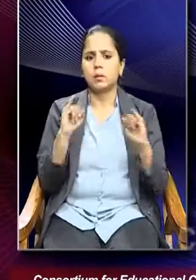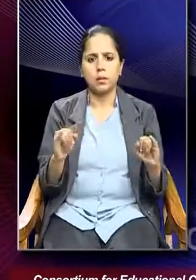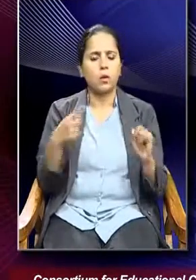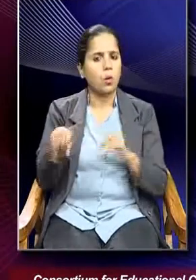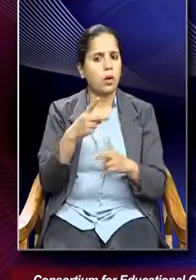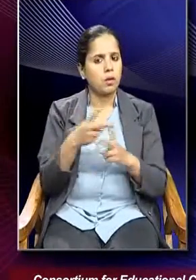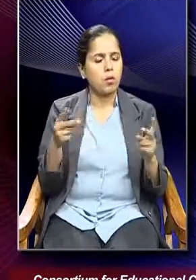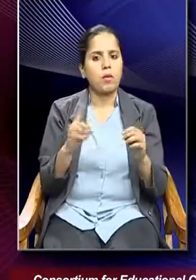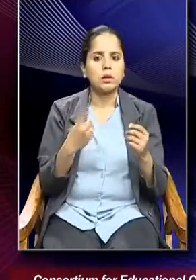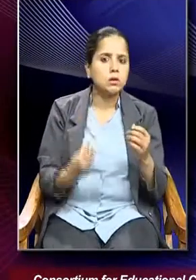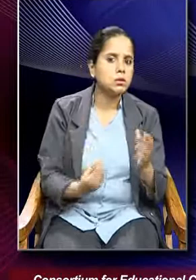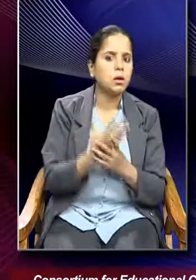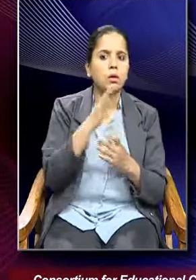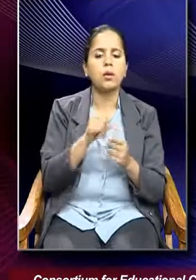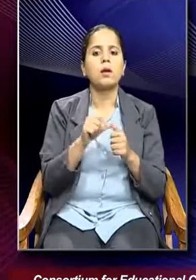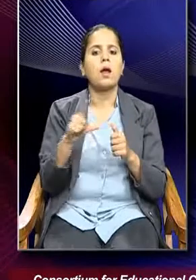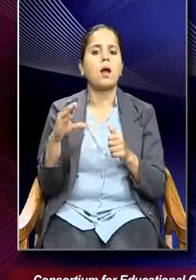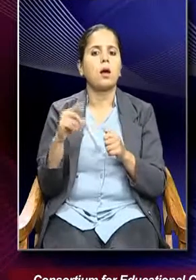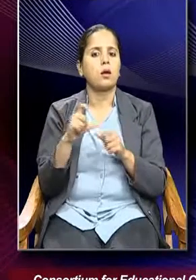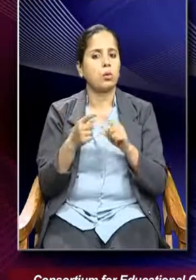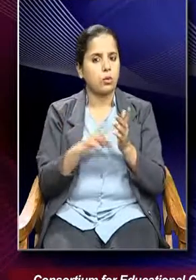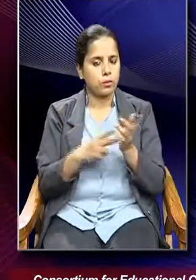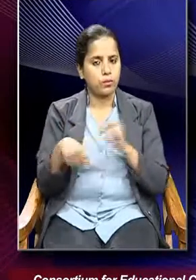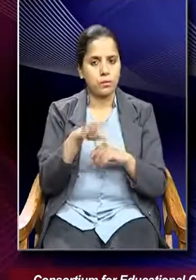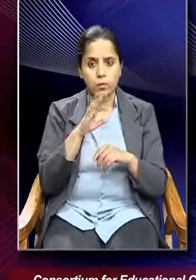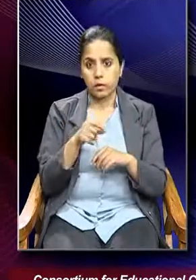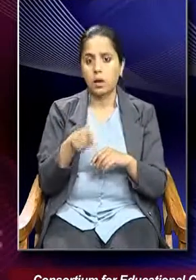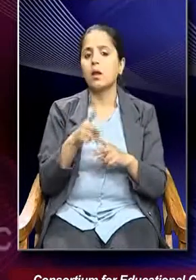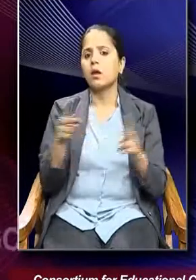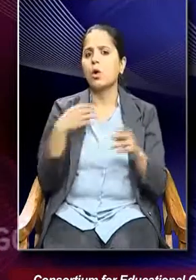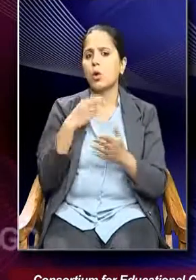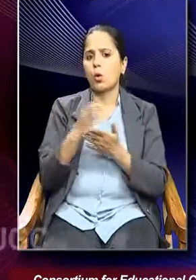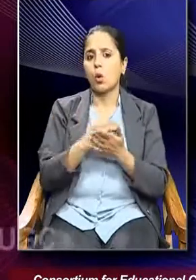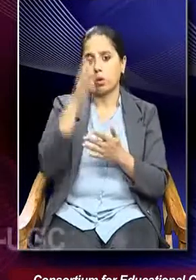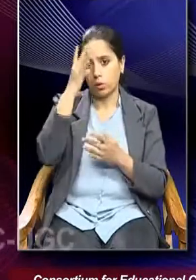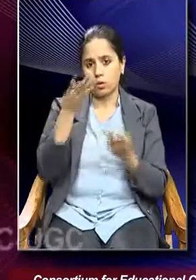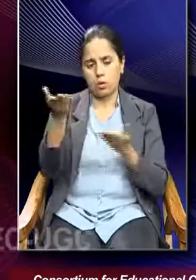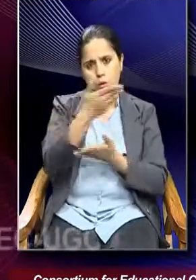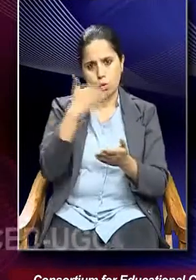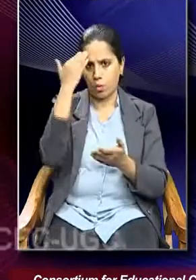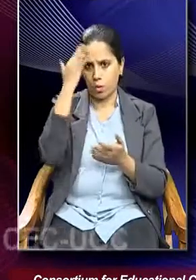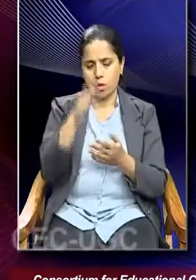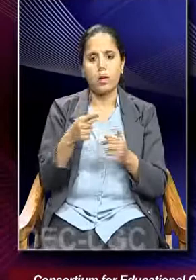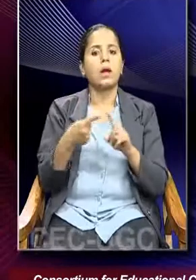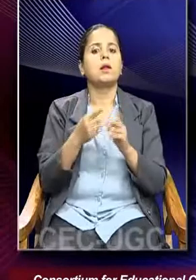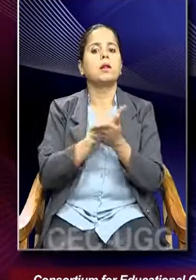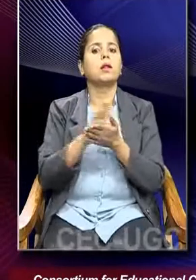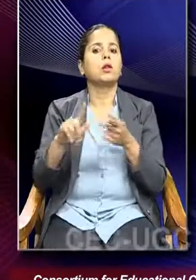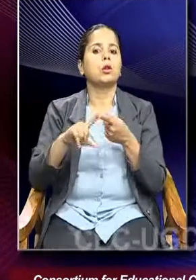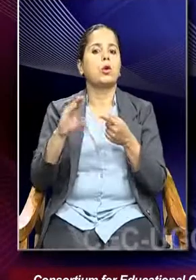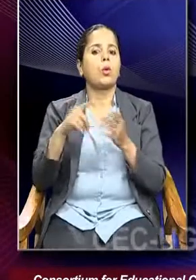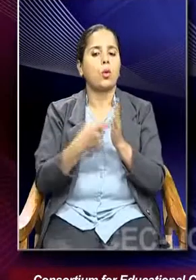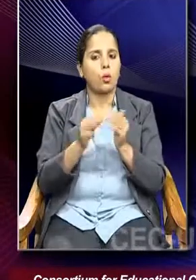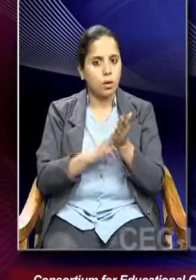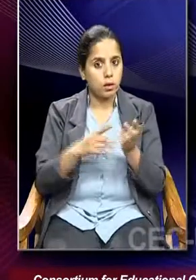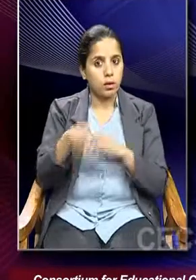initial allocation. That is the application of the Coase theorem, which we all know, remarkable theorem in very widely